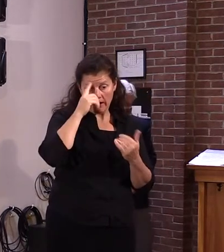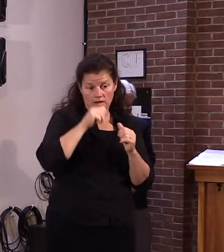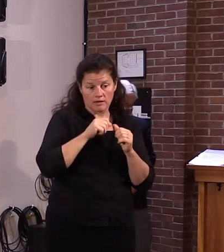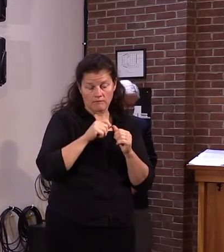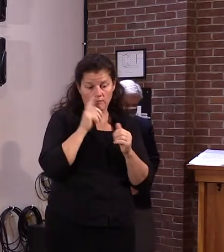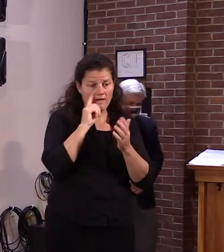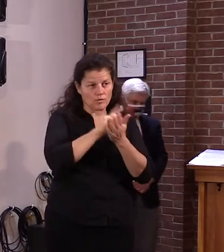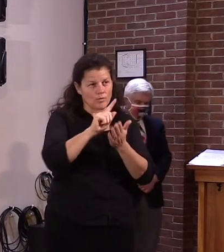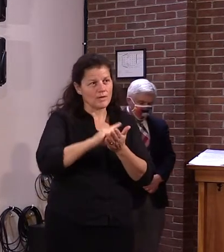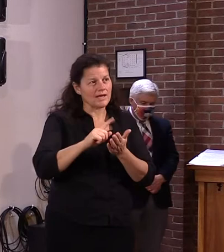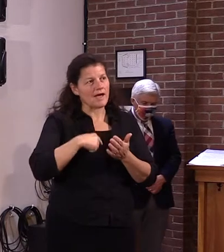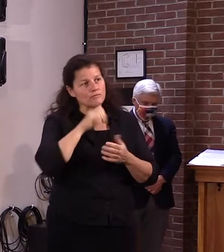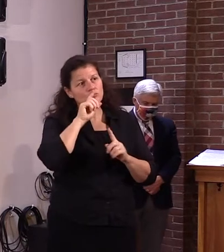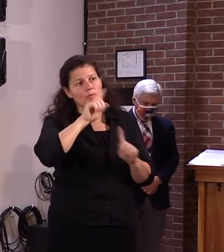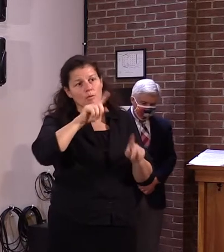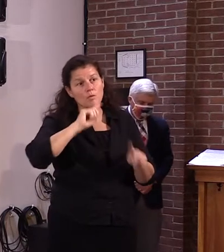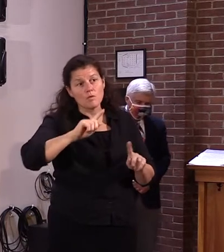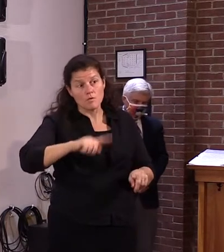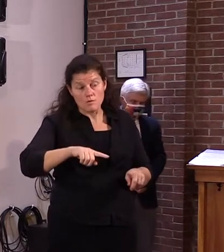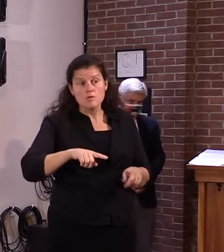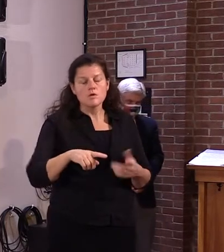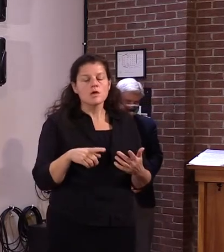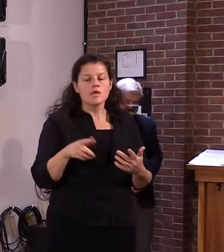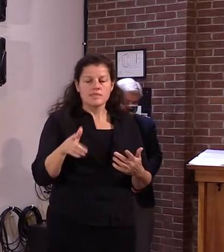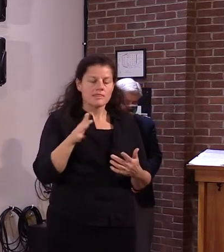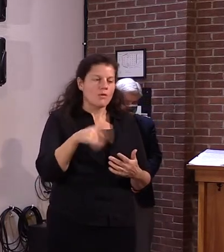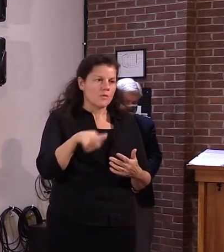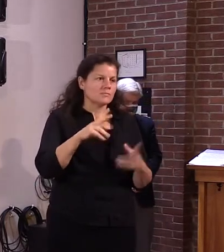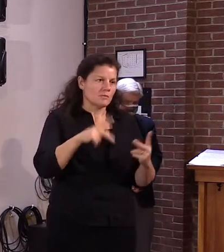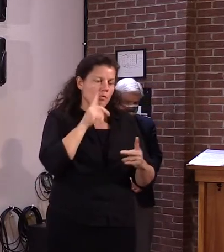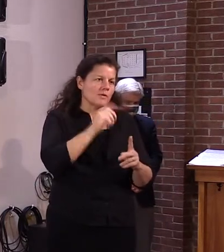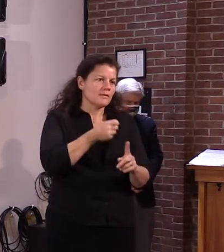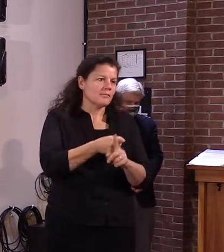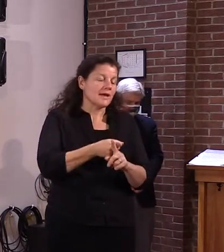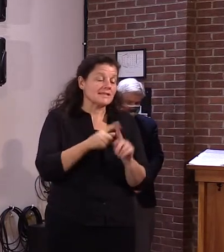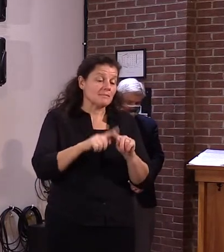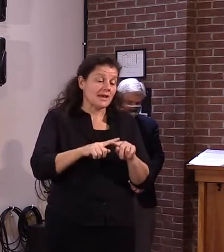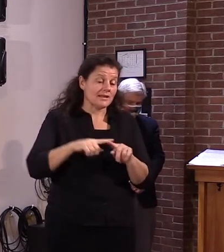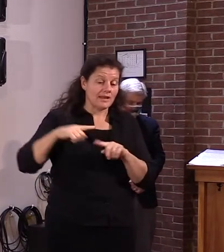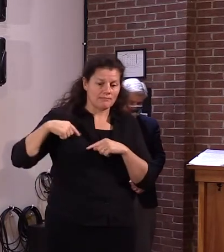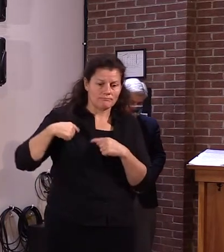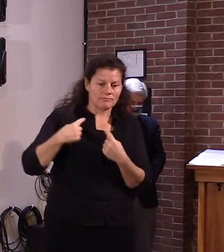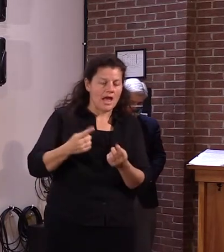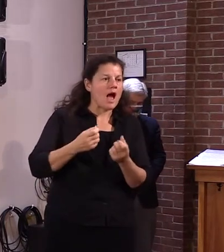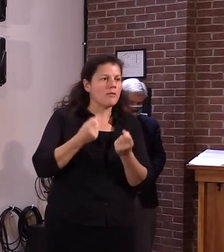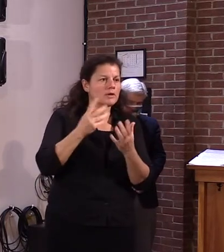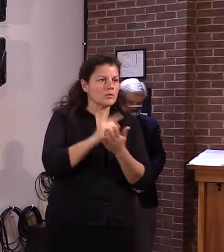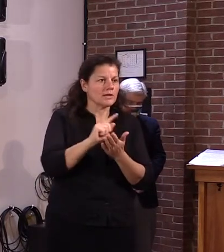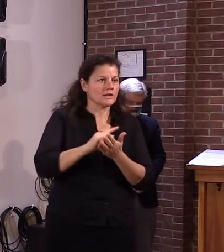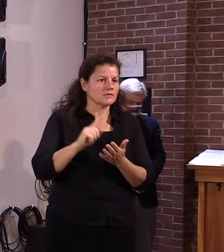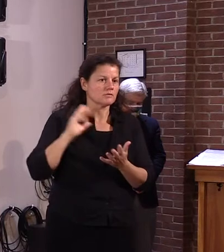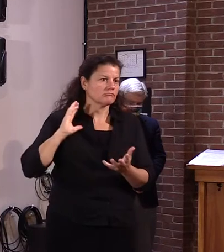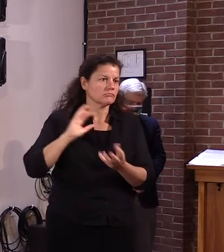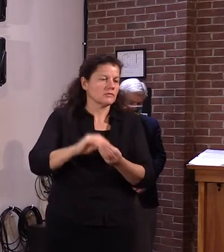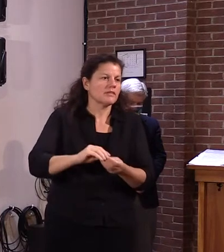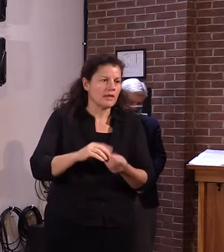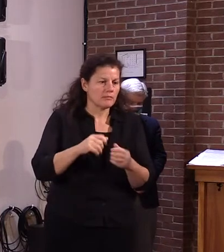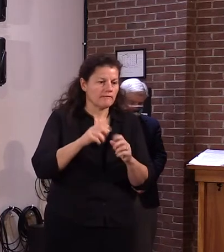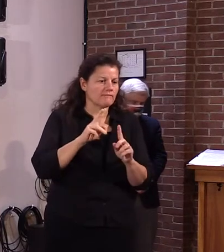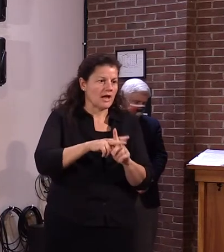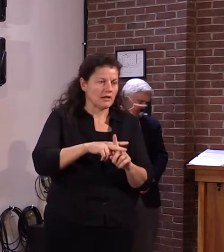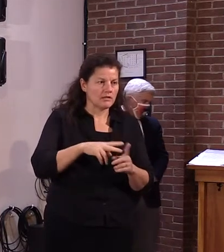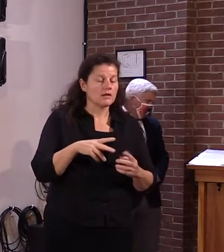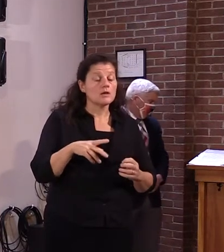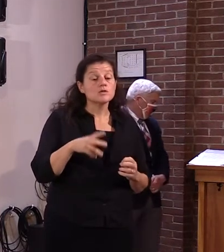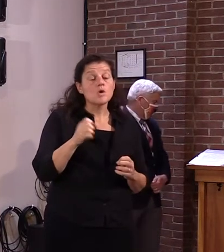be impacted at some point in time, depending on how long they have been filing for. To your other question, though, about the